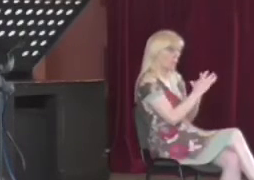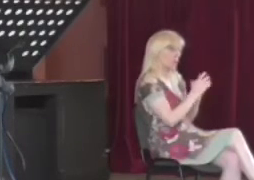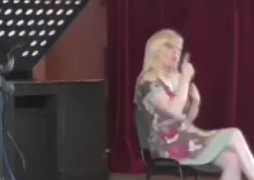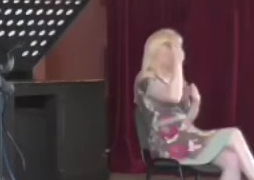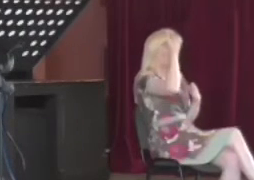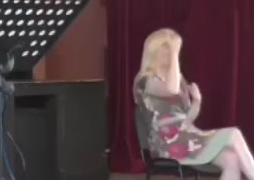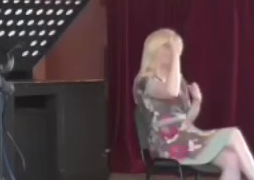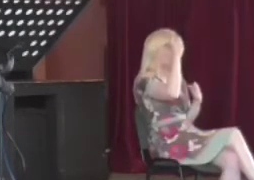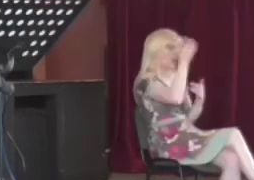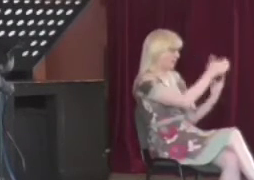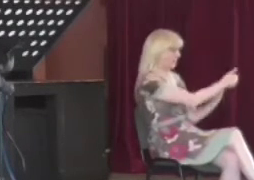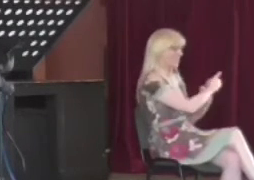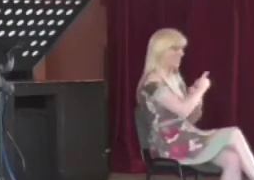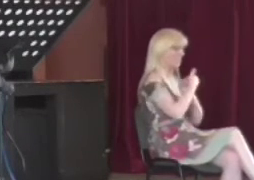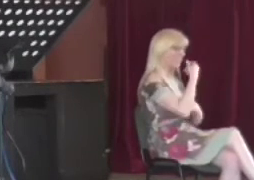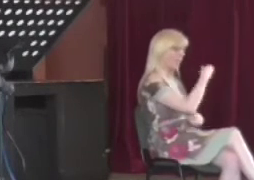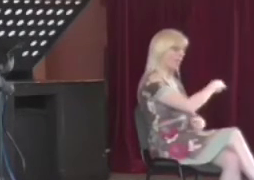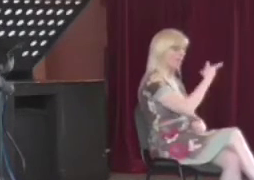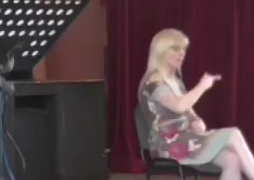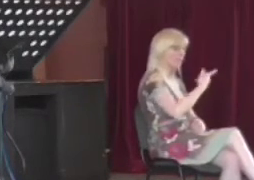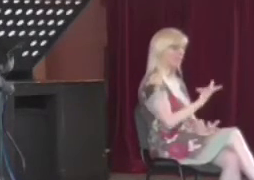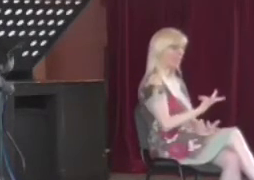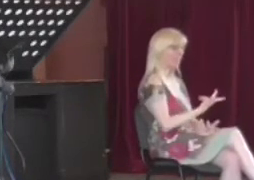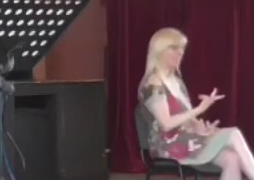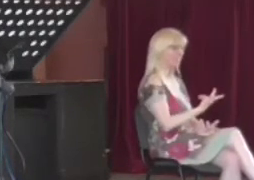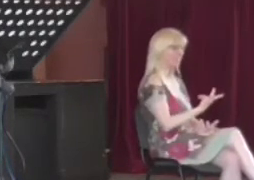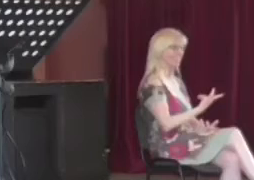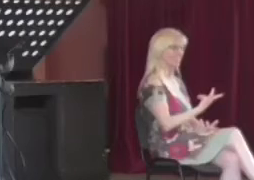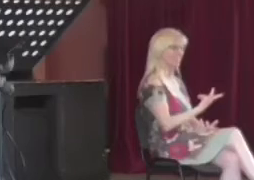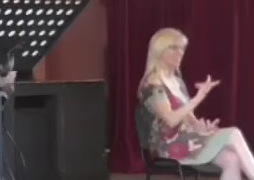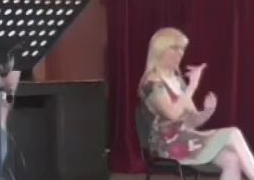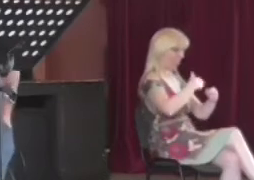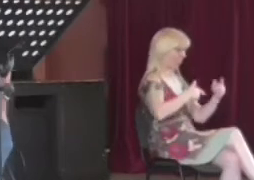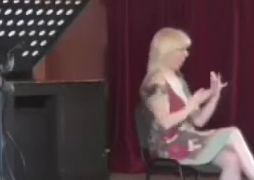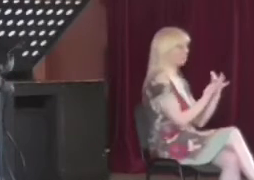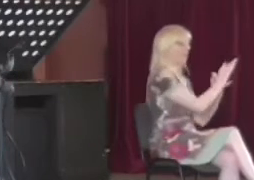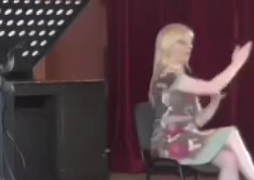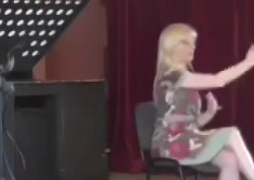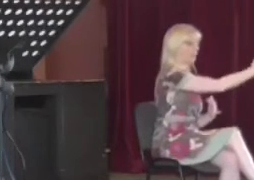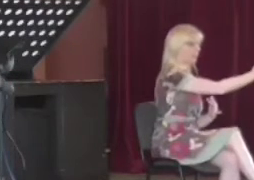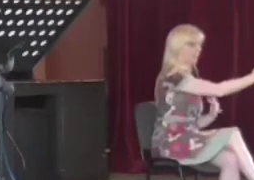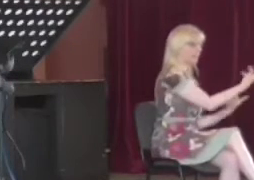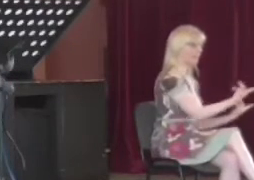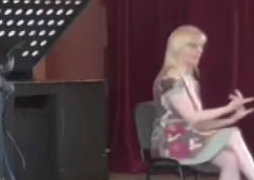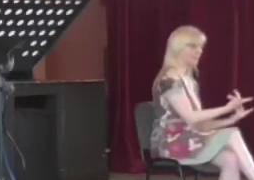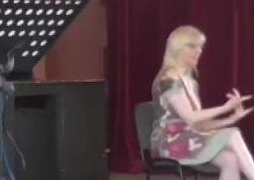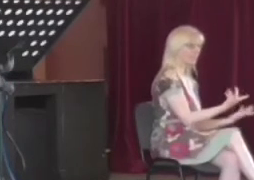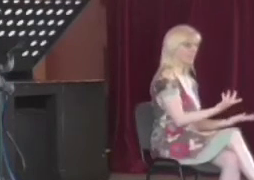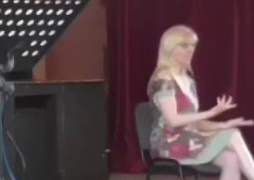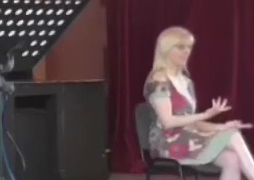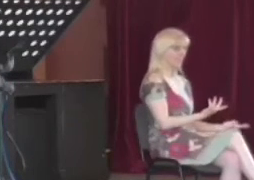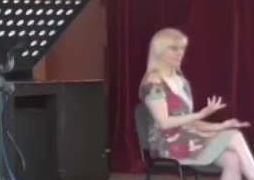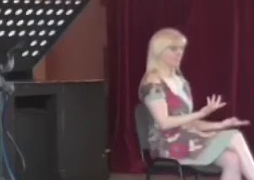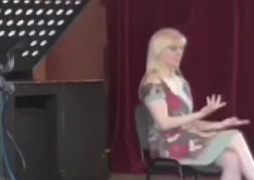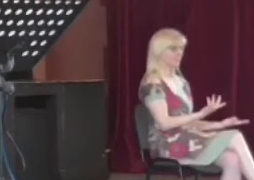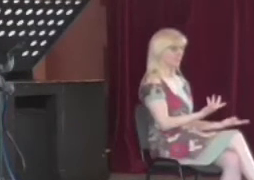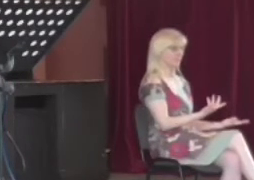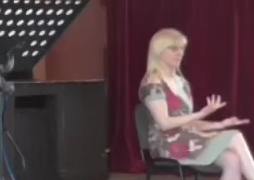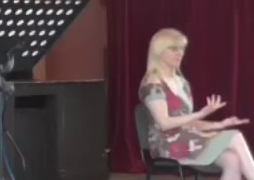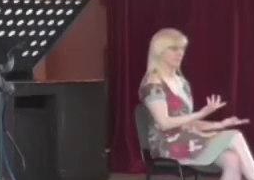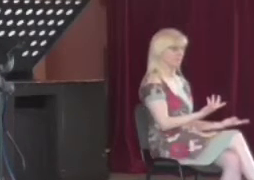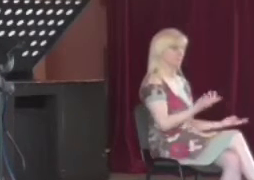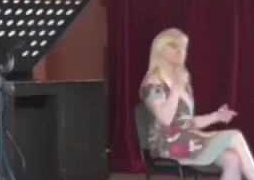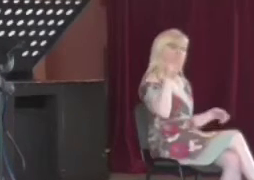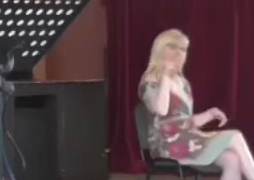time with the disciples, and then he went. Straight away he's baptized. Straight away he is persuading people for the gospel. It wasn't